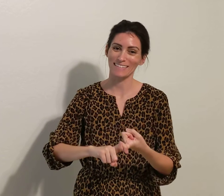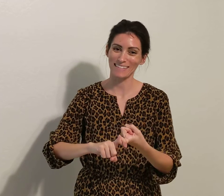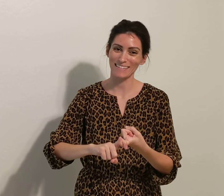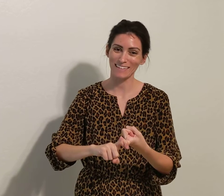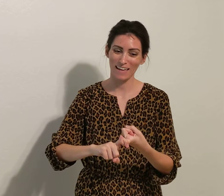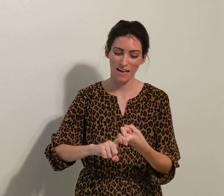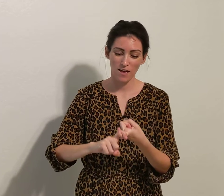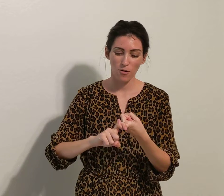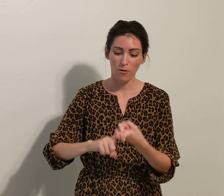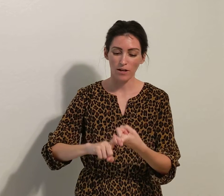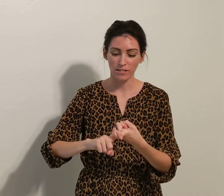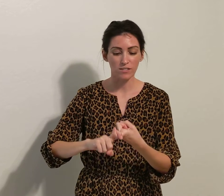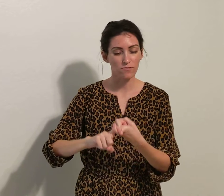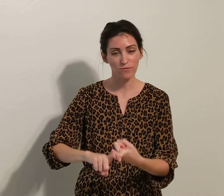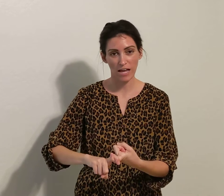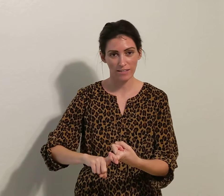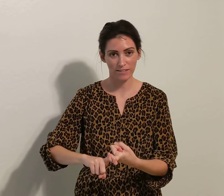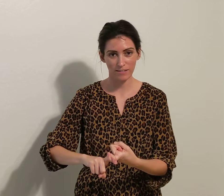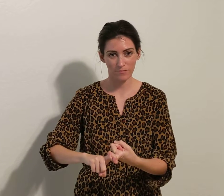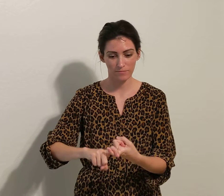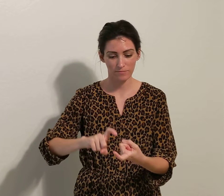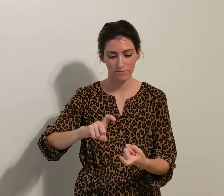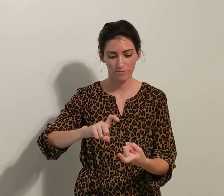hands. While his friends